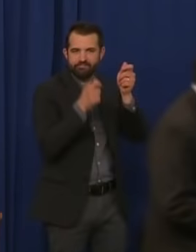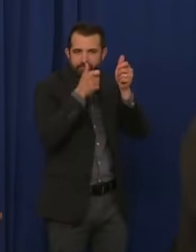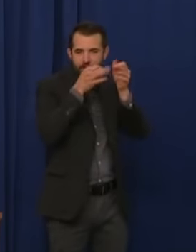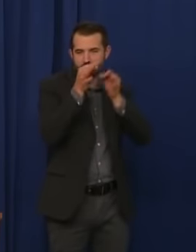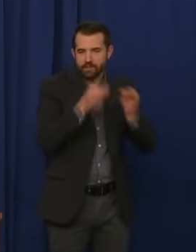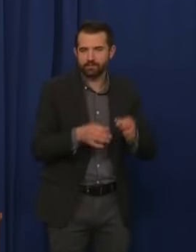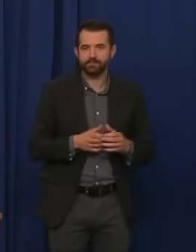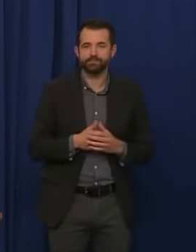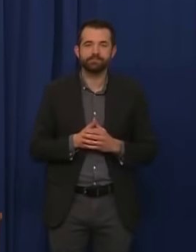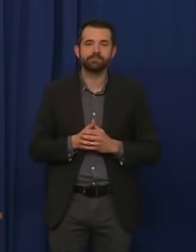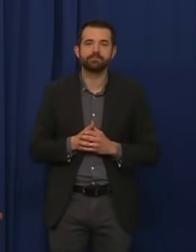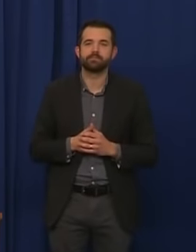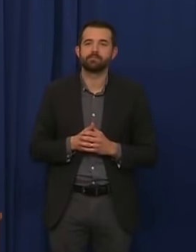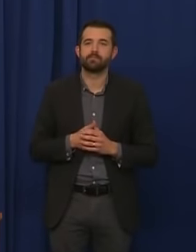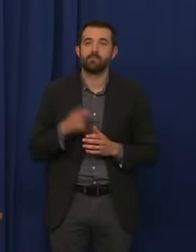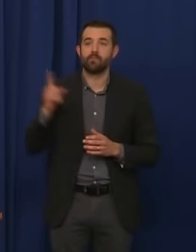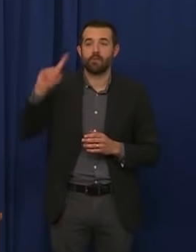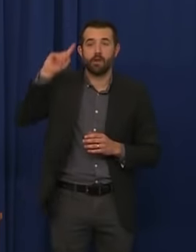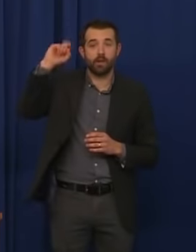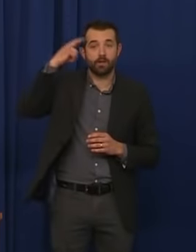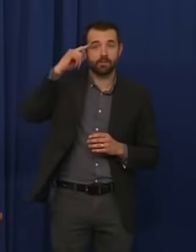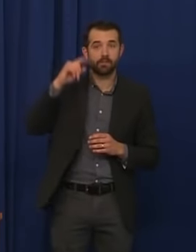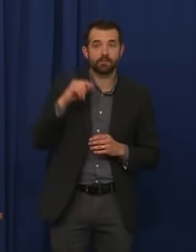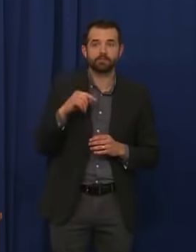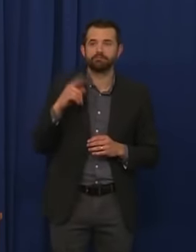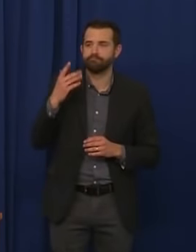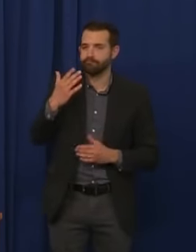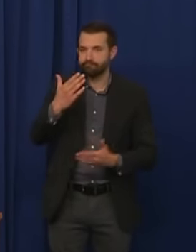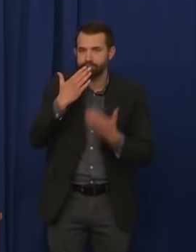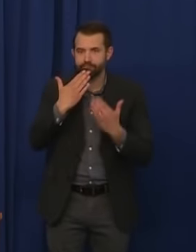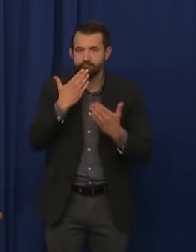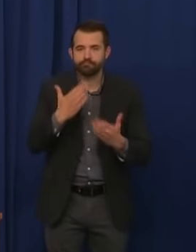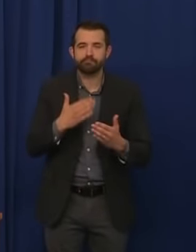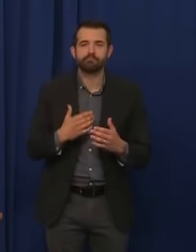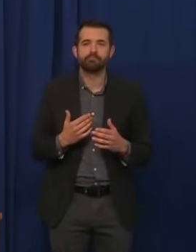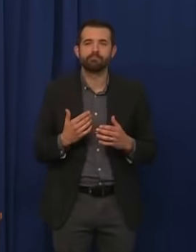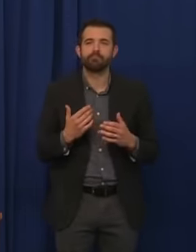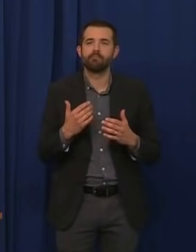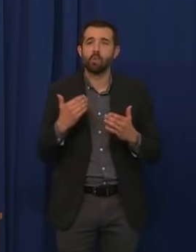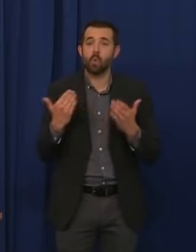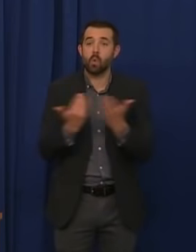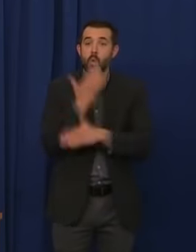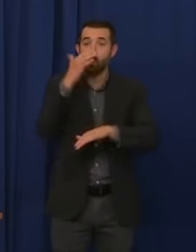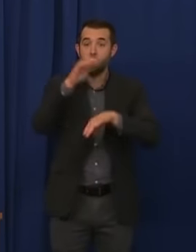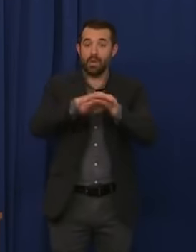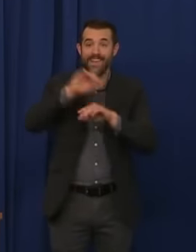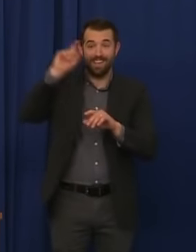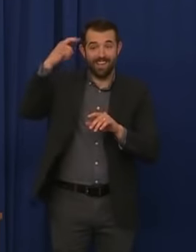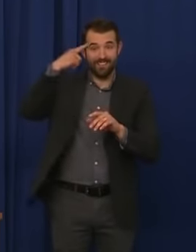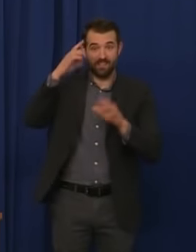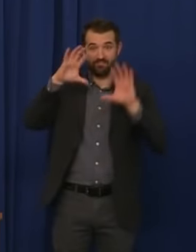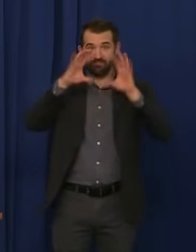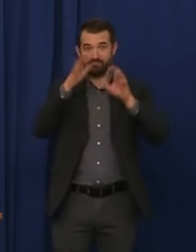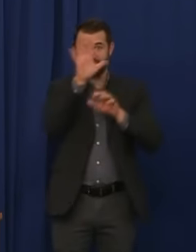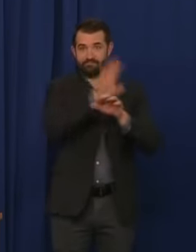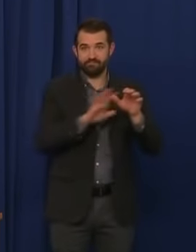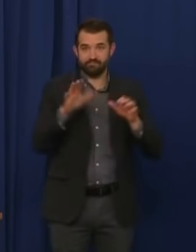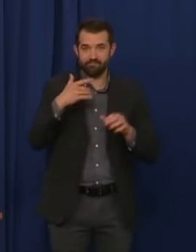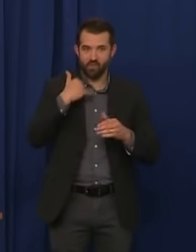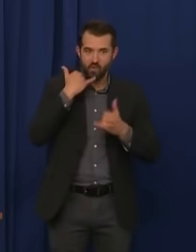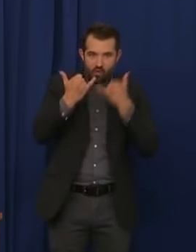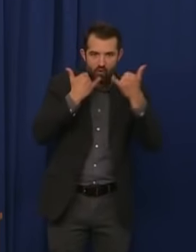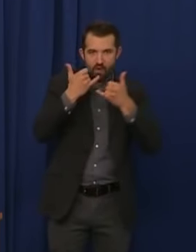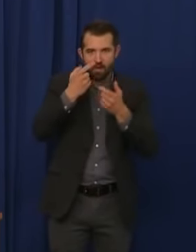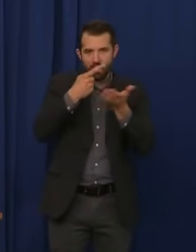Thanks. And with respect to the Northern New England governors and the New England governors, we've all been having conference calls. We had a conference call